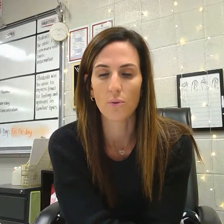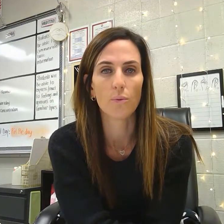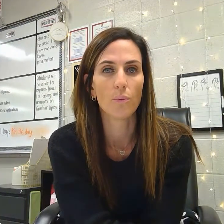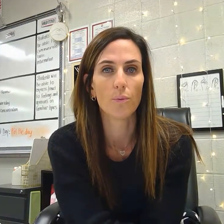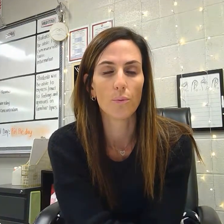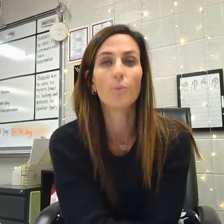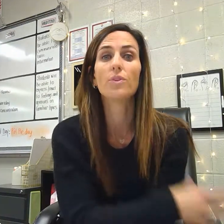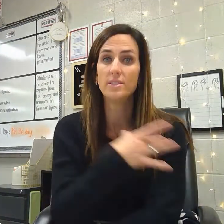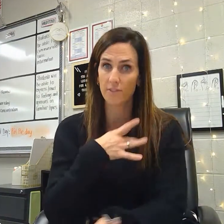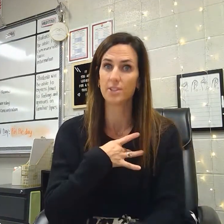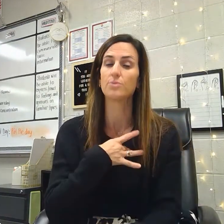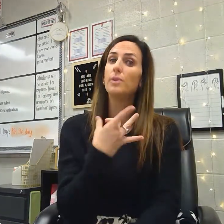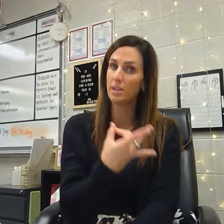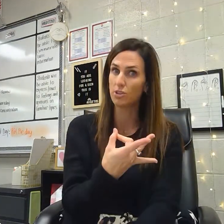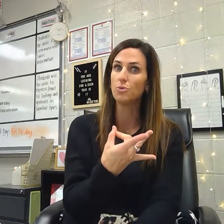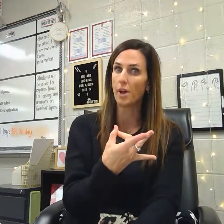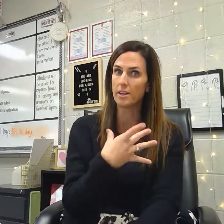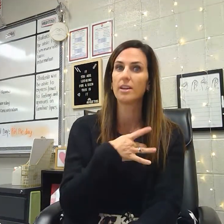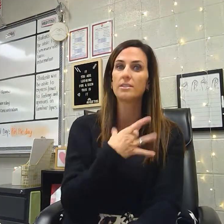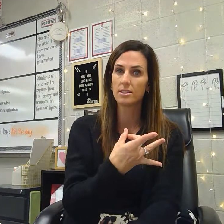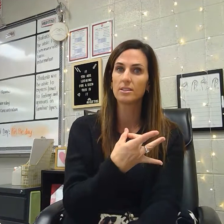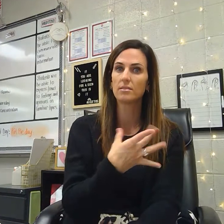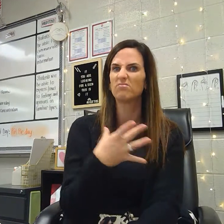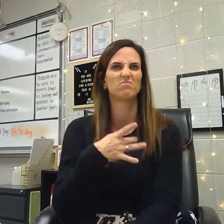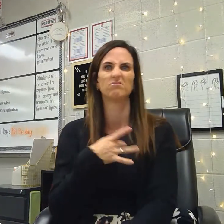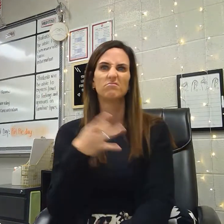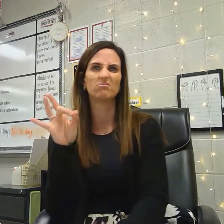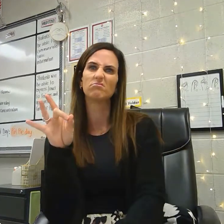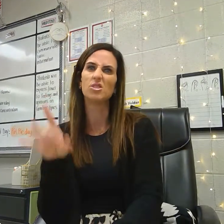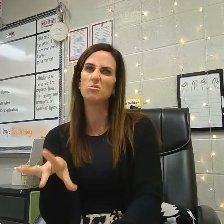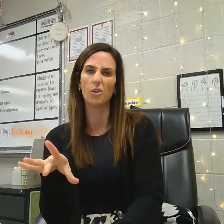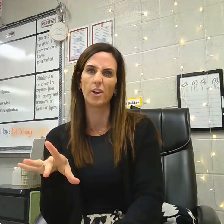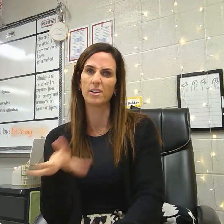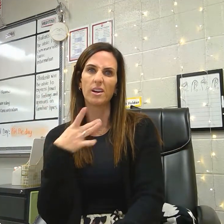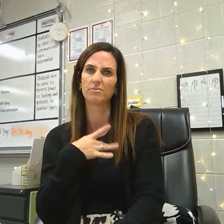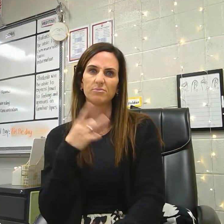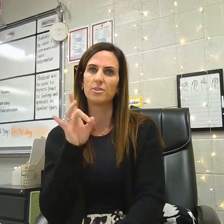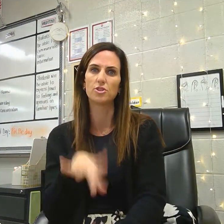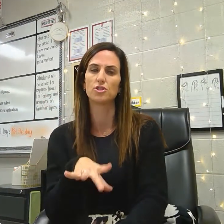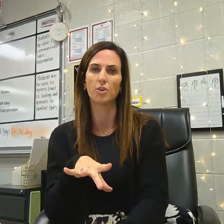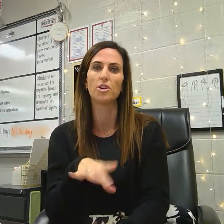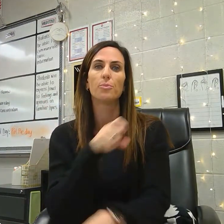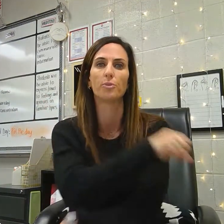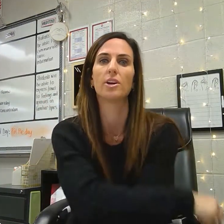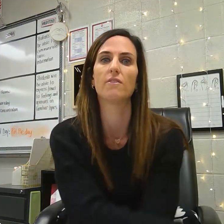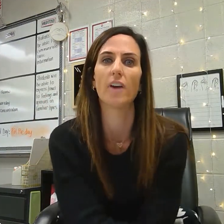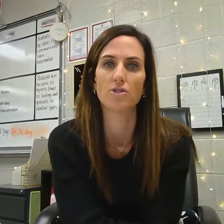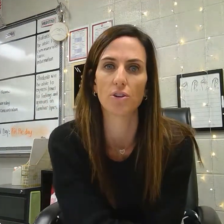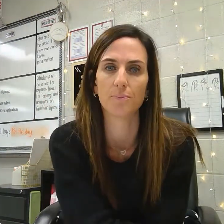So the difference would be you like it, you don't like it. Show the appropriate facial.